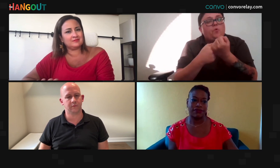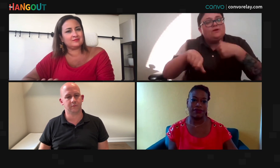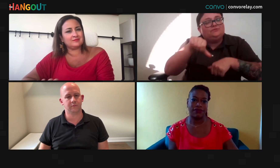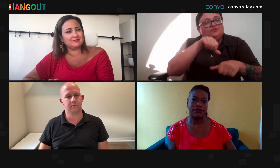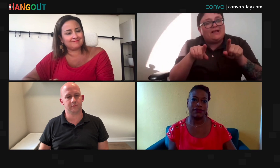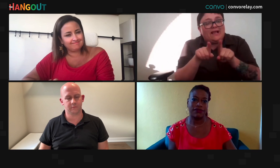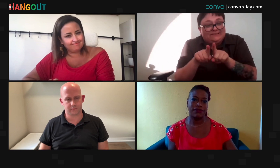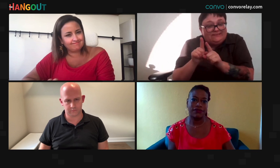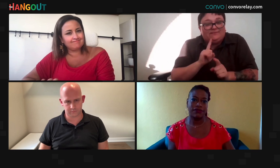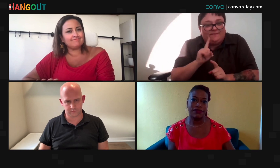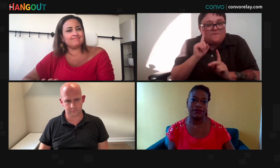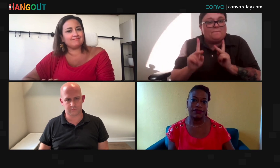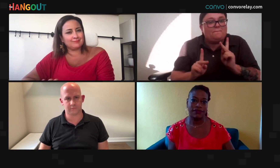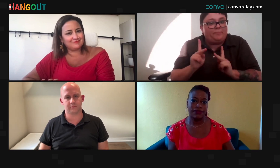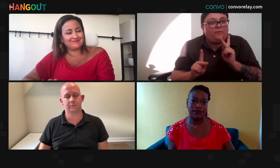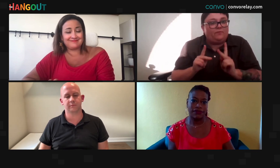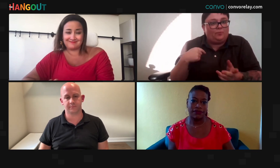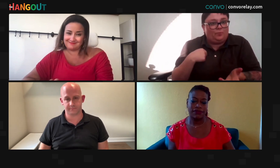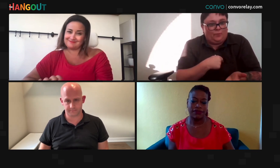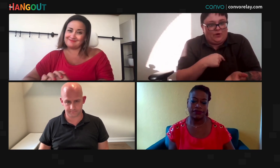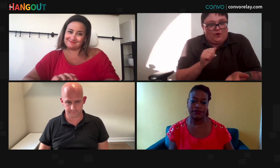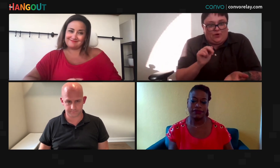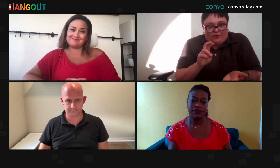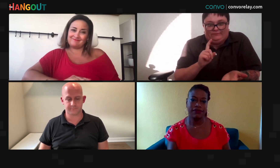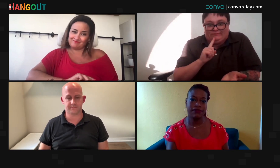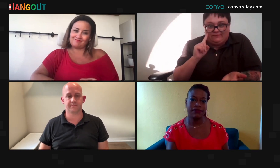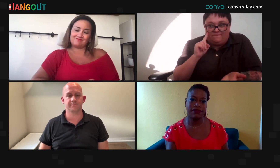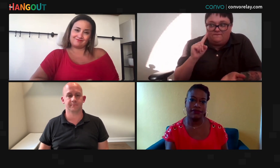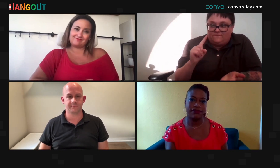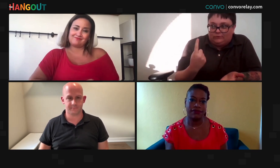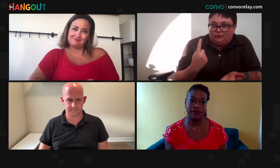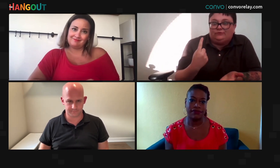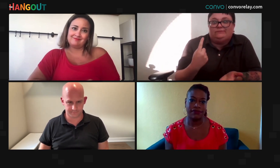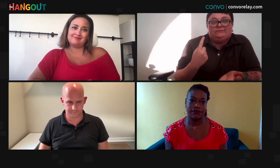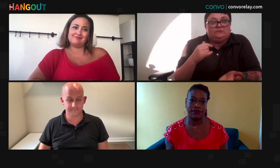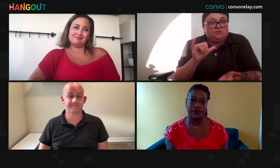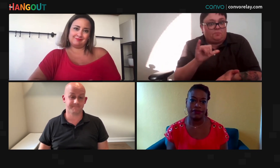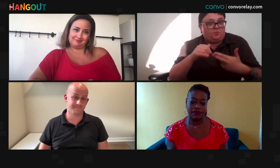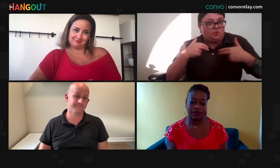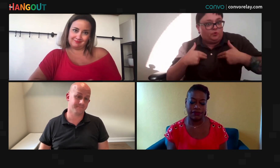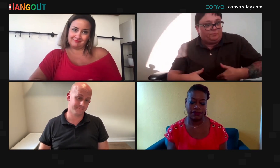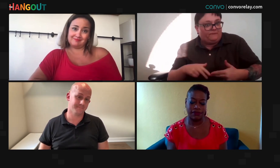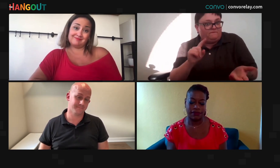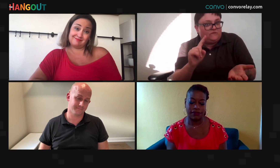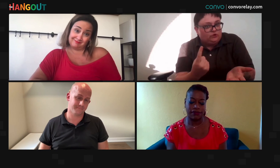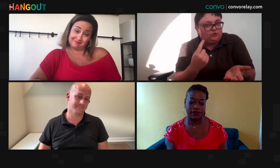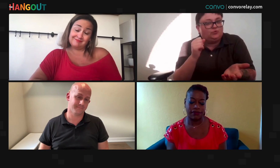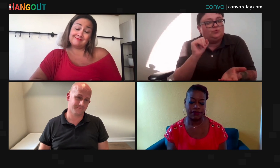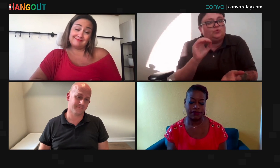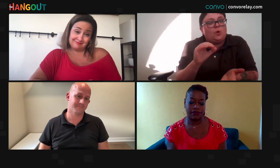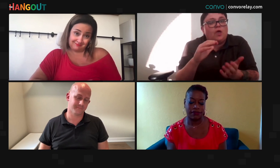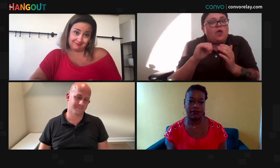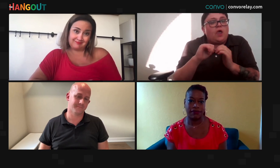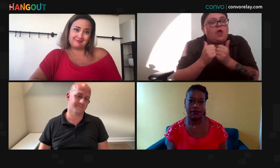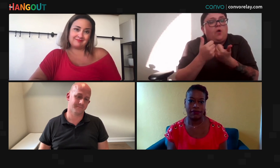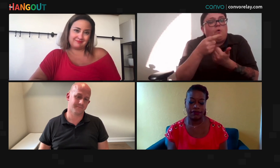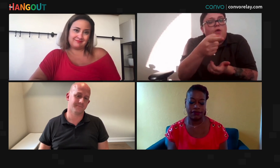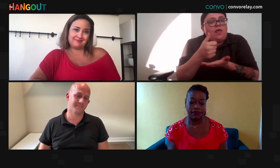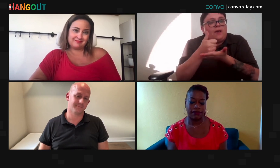people, the deaf community, we need to be able to unpack this information. We are deaf first. We are one and the same